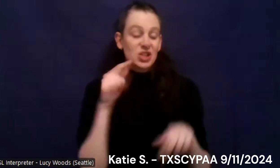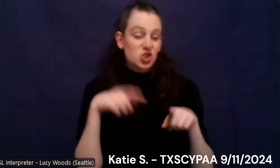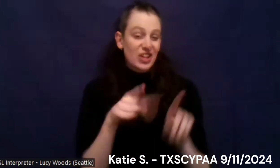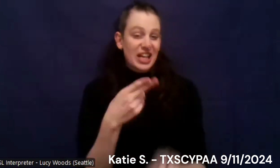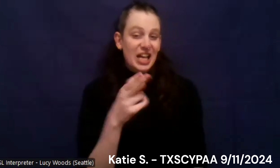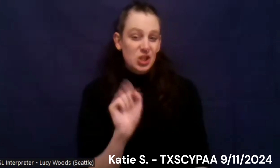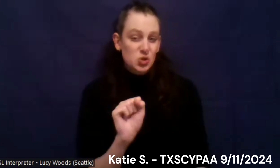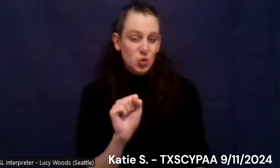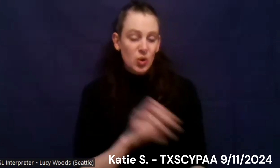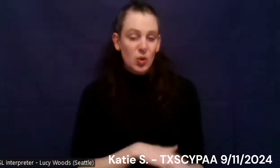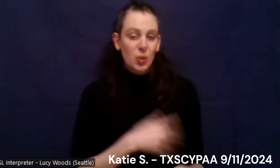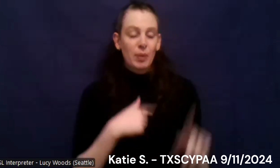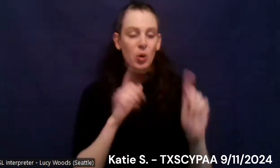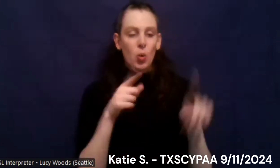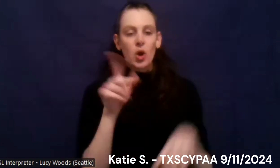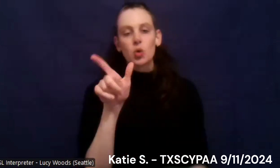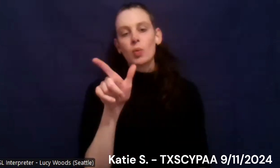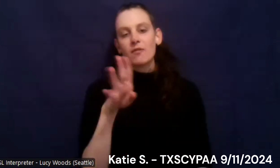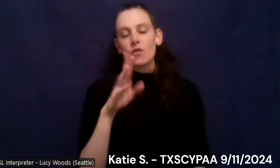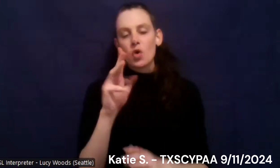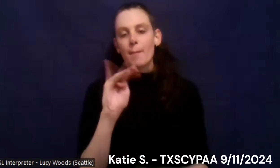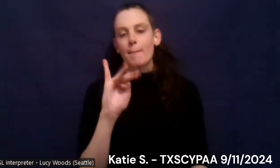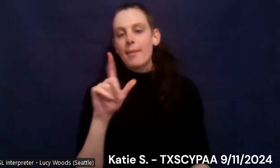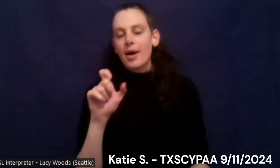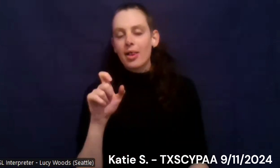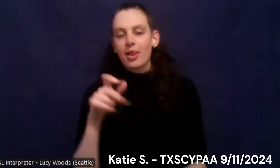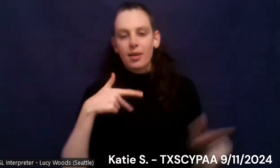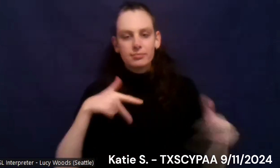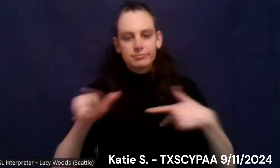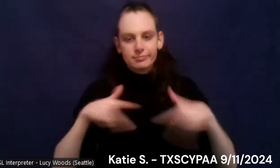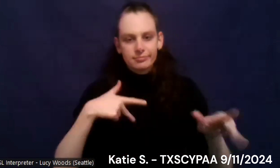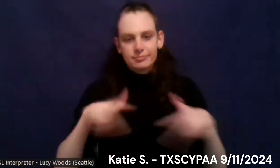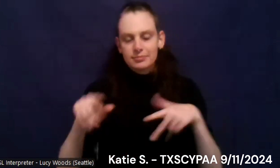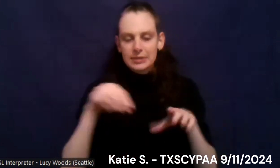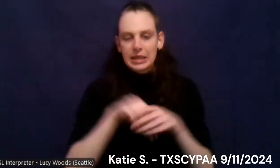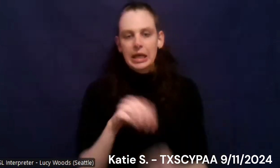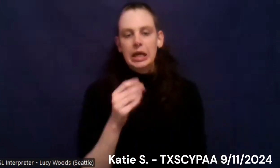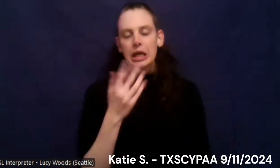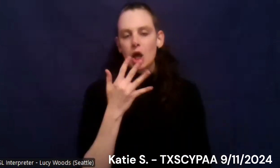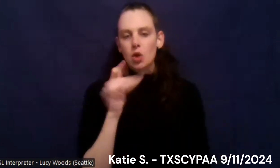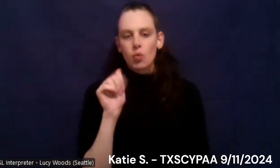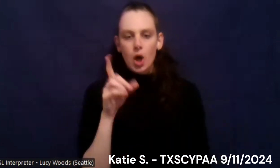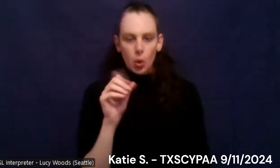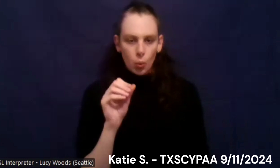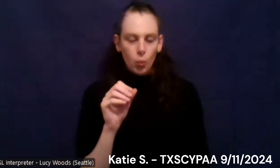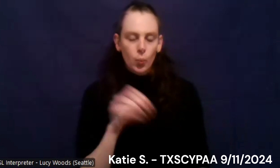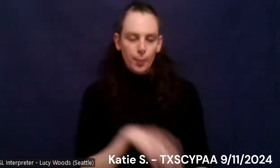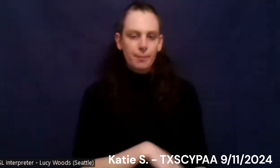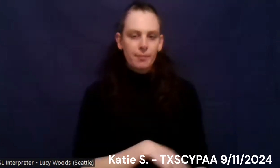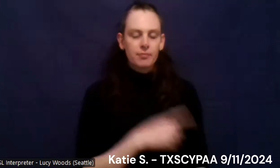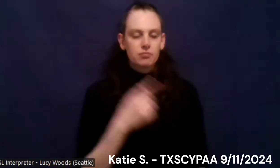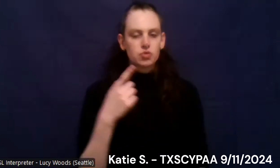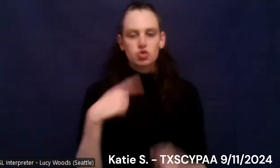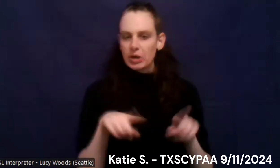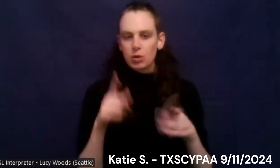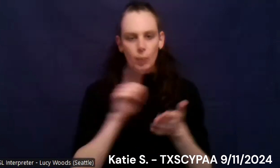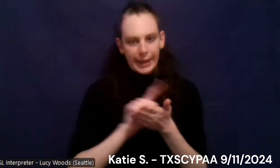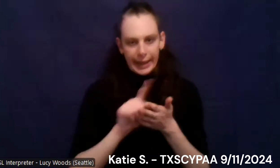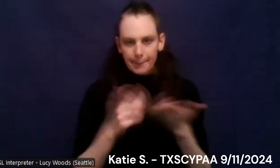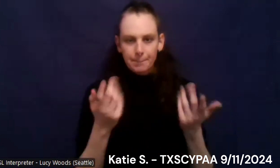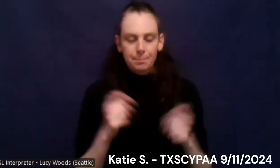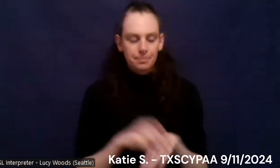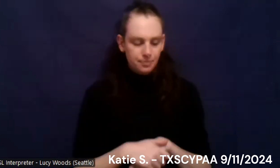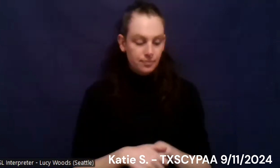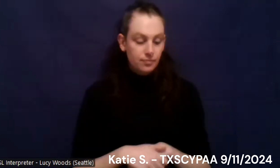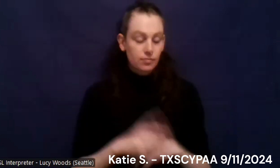this 24-mile hike in Creede, Colorado, um, during this week. And when